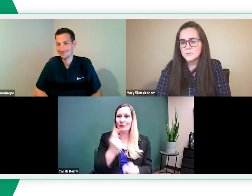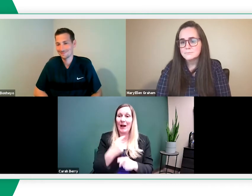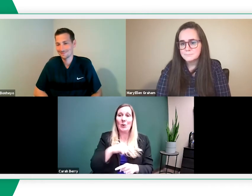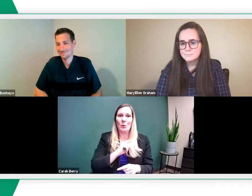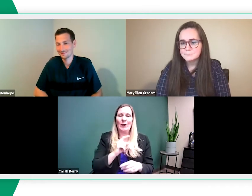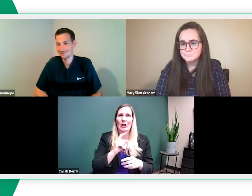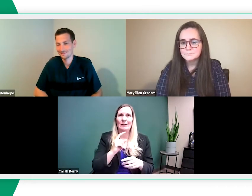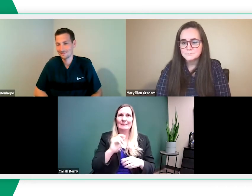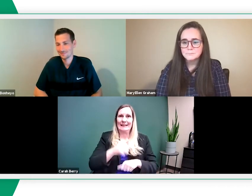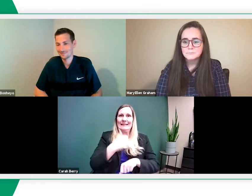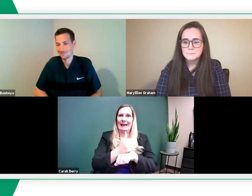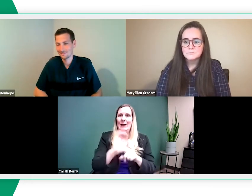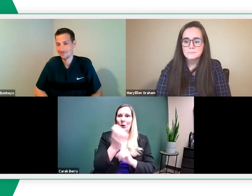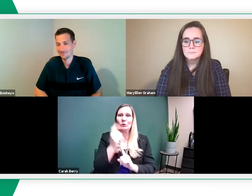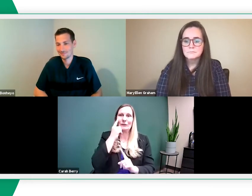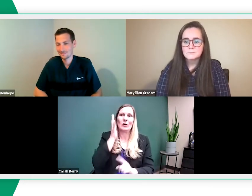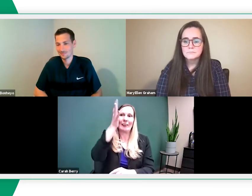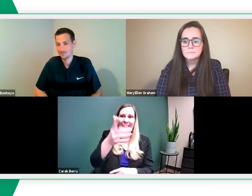with the money?